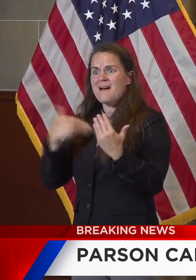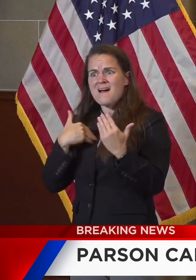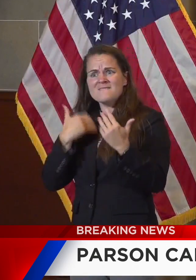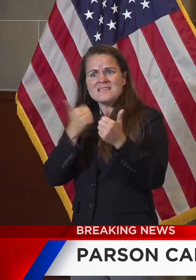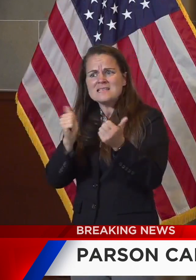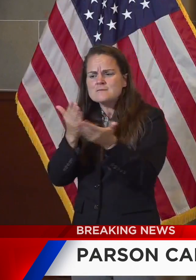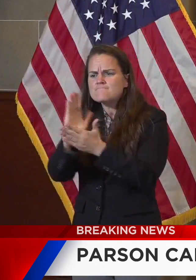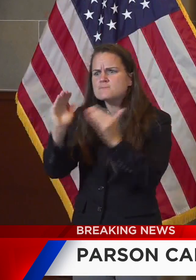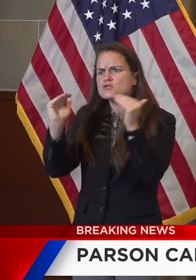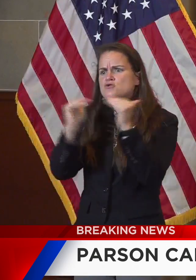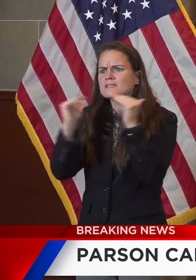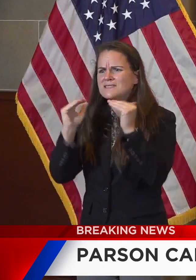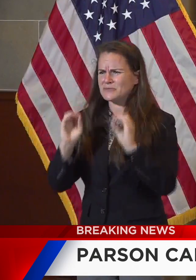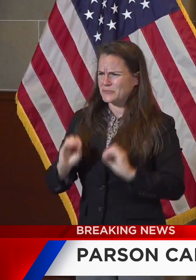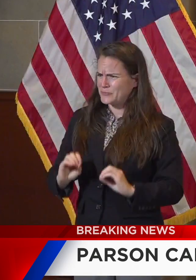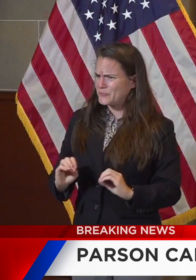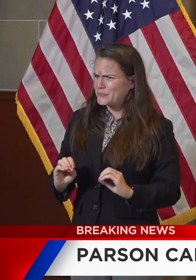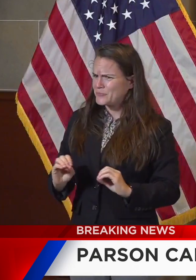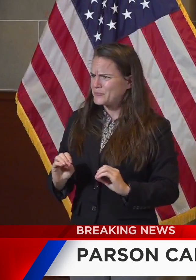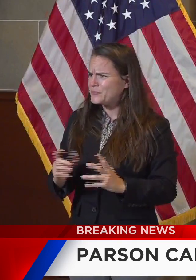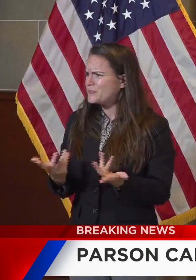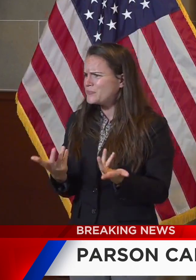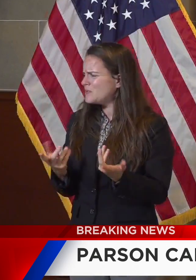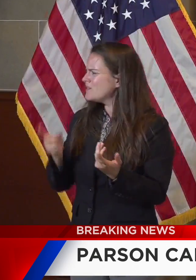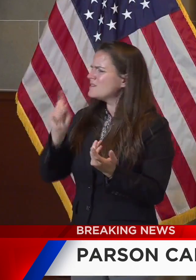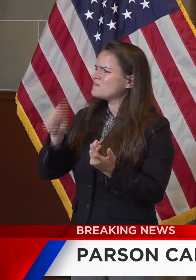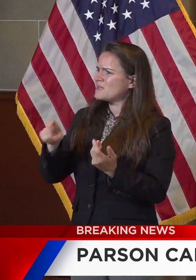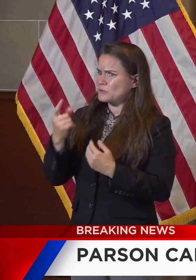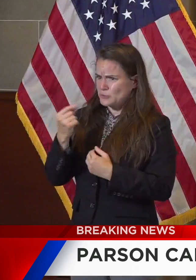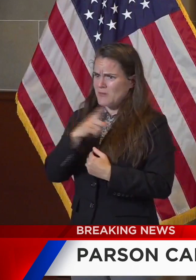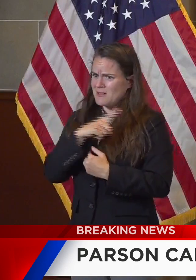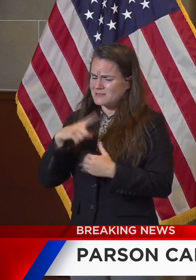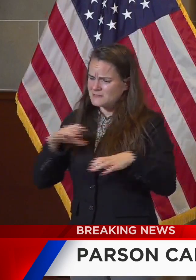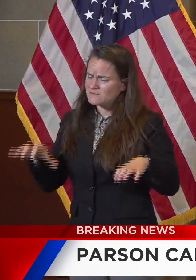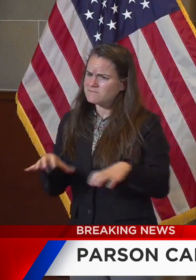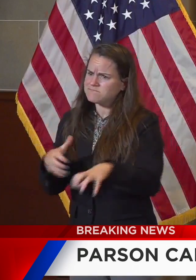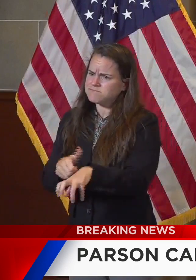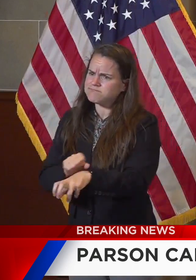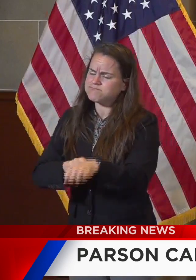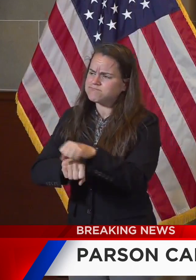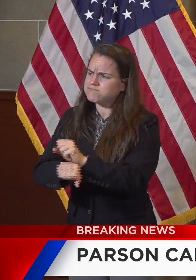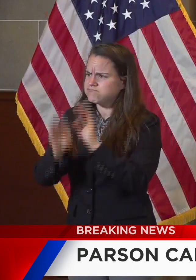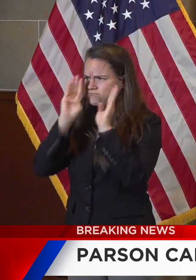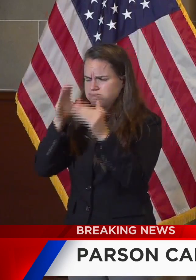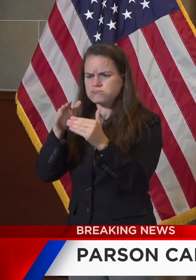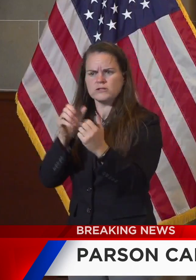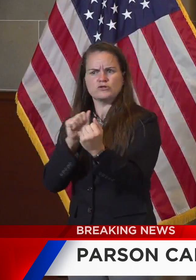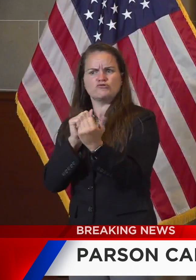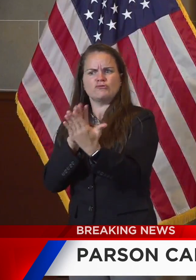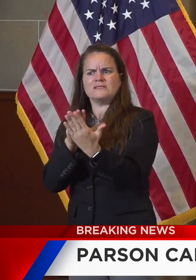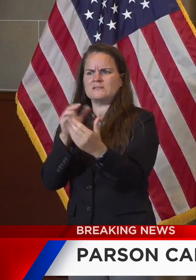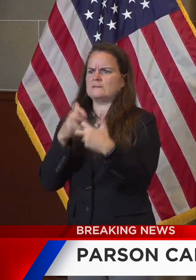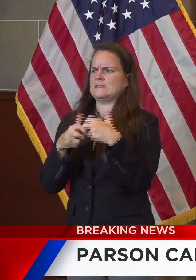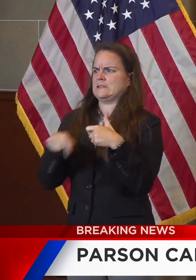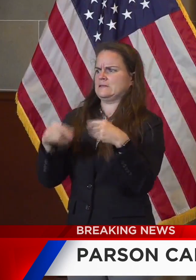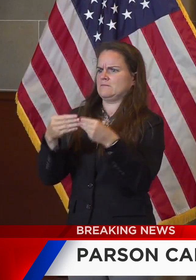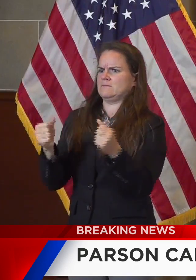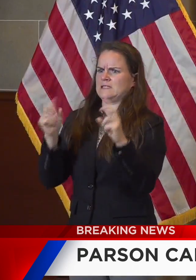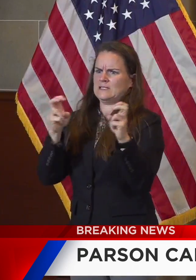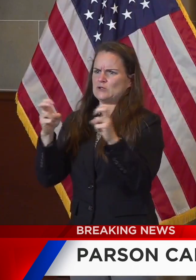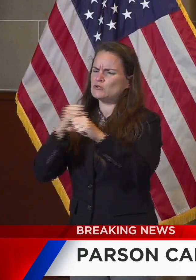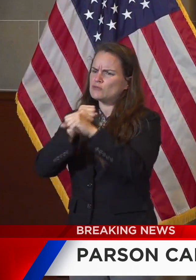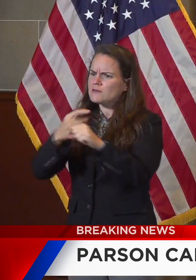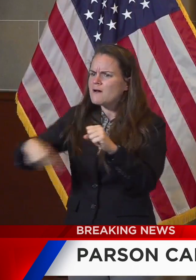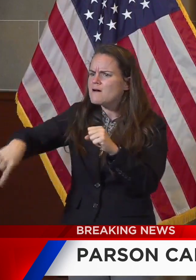Legislative measures must be taken to further address violent crime in Missouri and protect our citizens. So